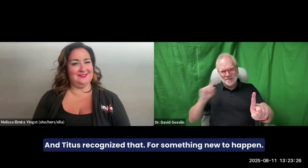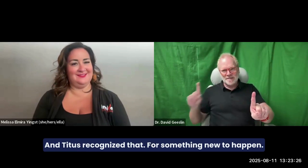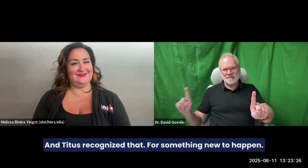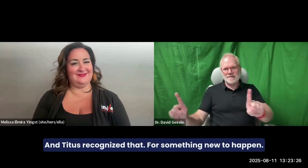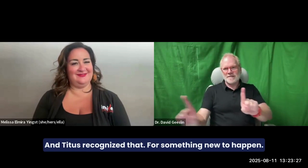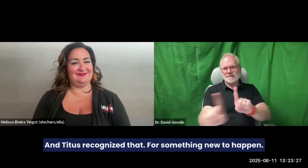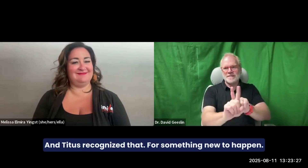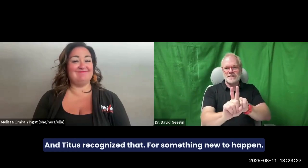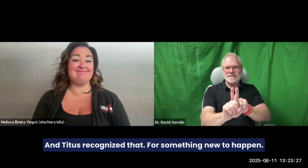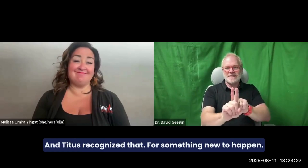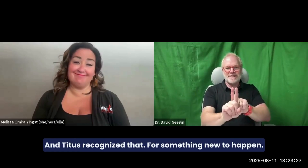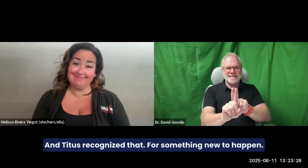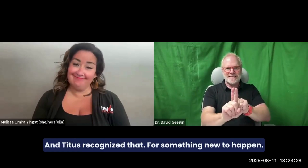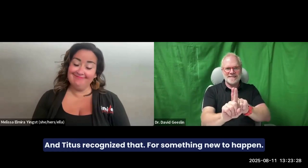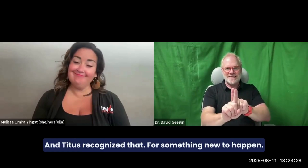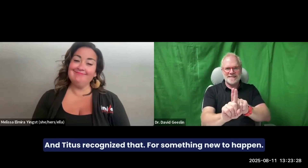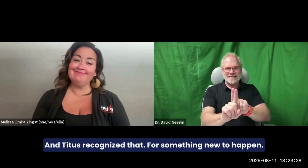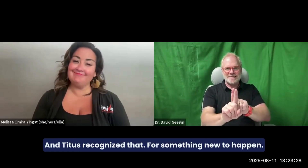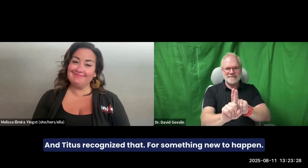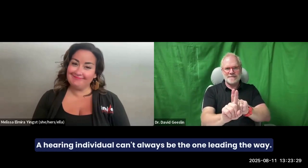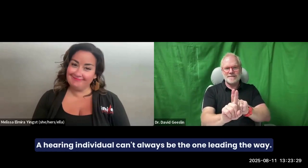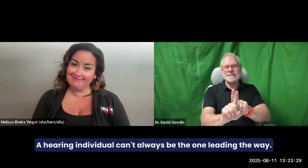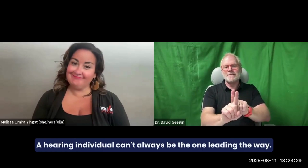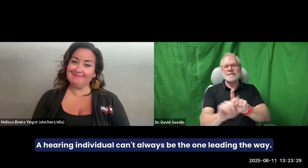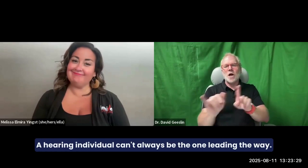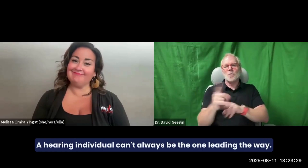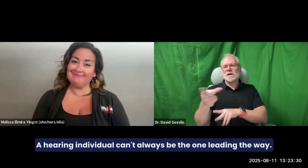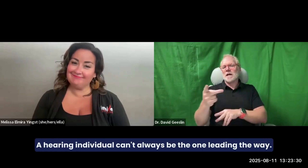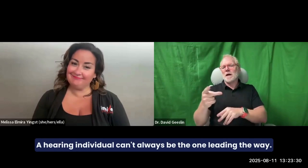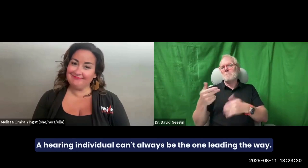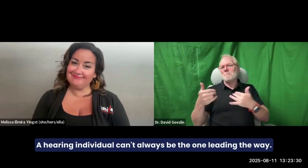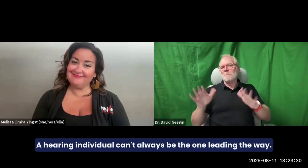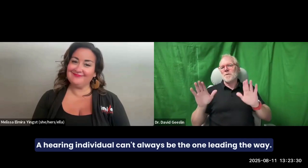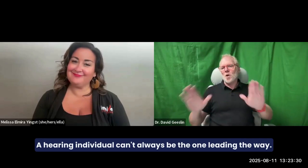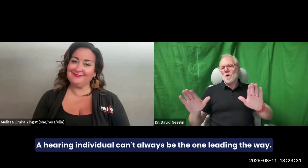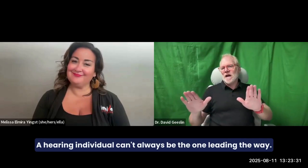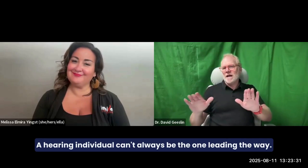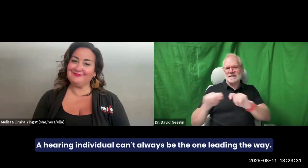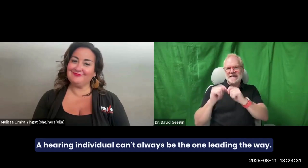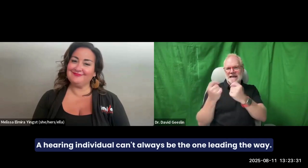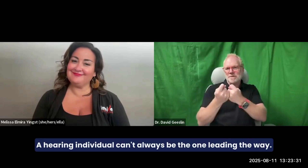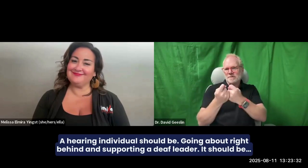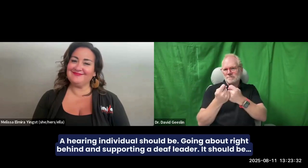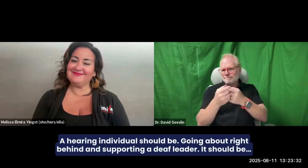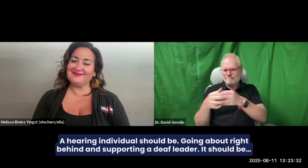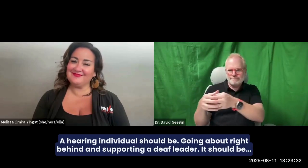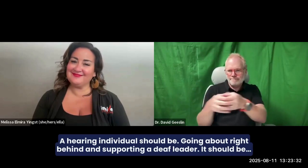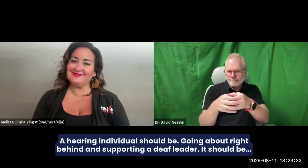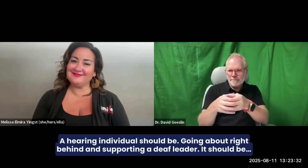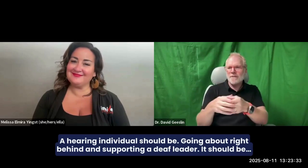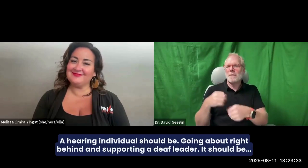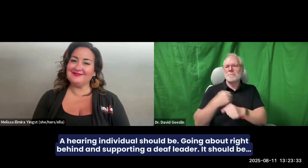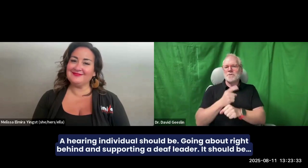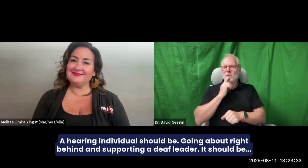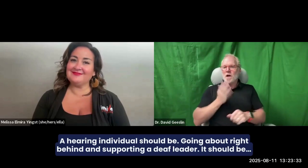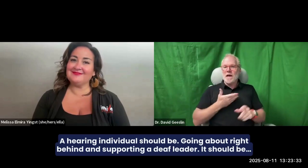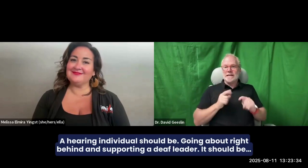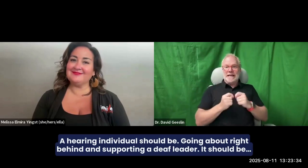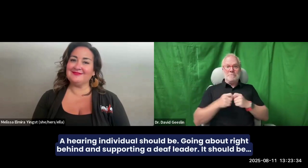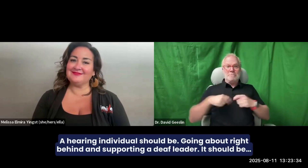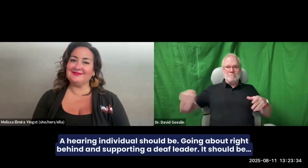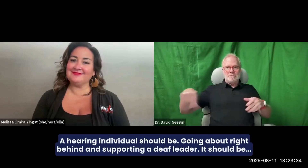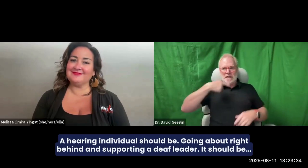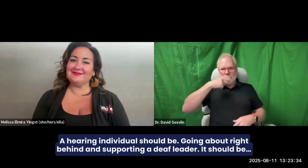that for something new to happen, a hearing individual can't always be the one leading the way. A hearing individual should